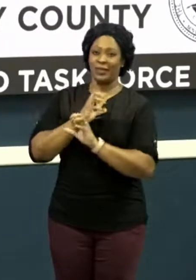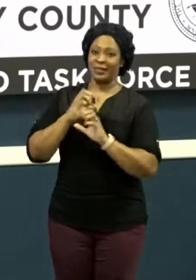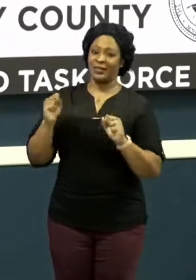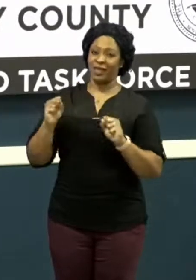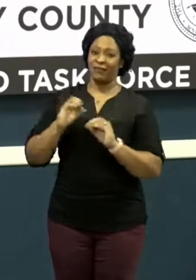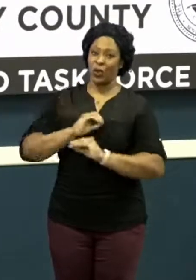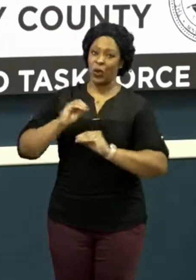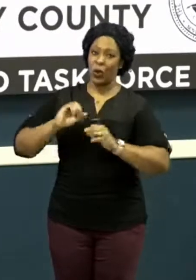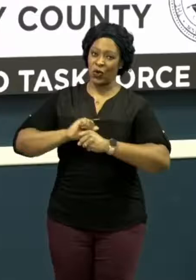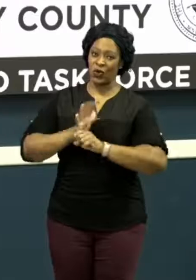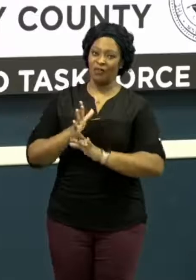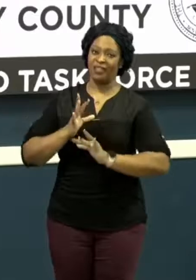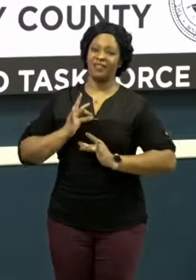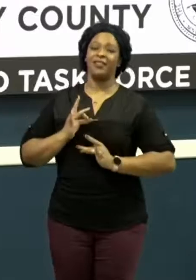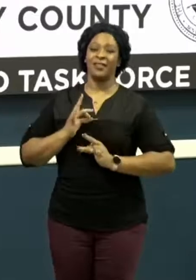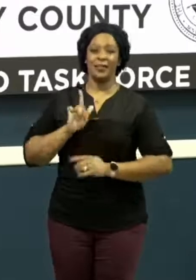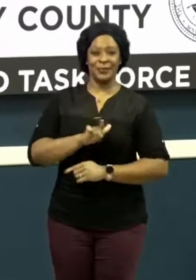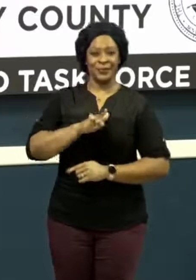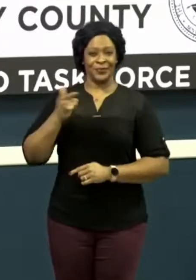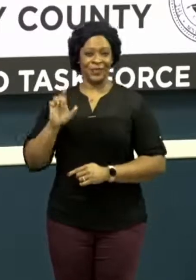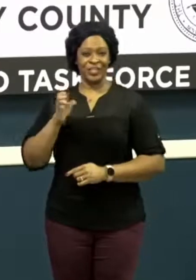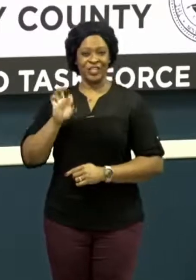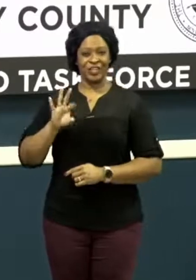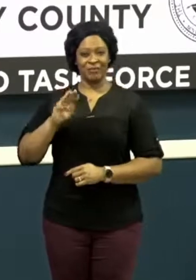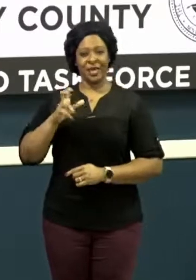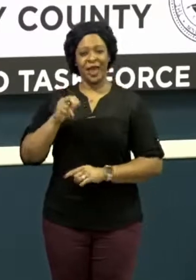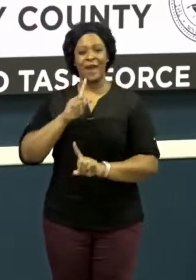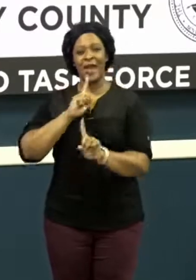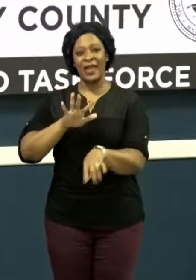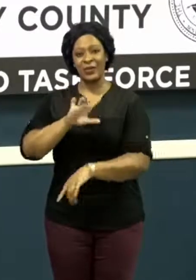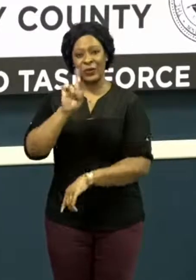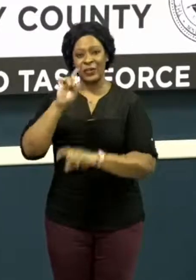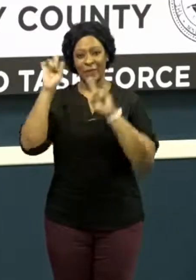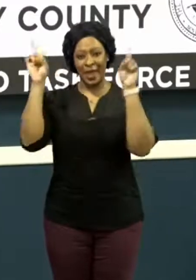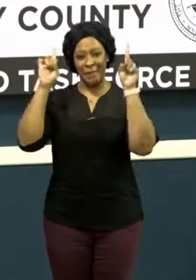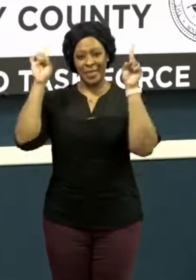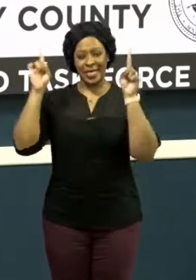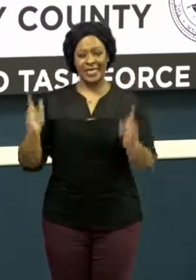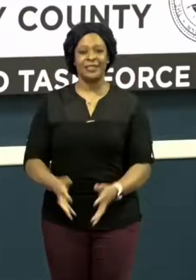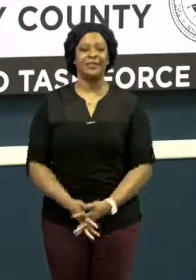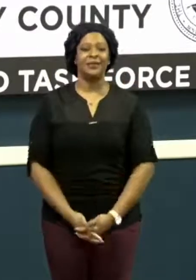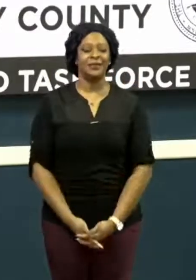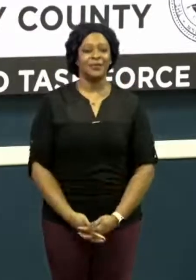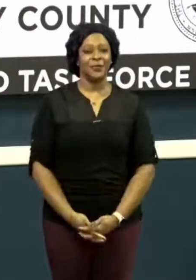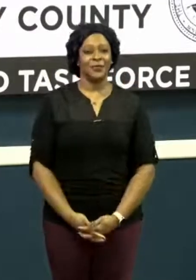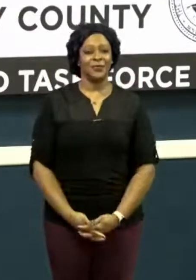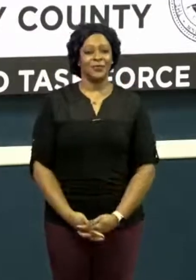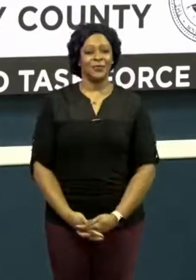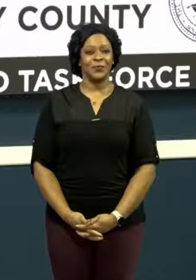COVID free. And I'll turn it over to Chief McGowen to answer the ambulance question.